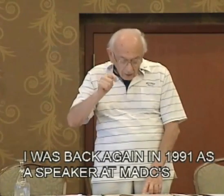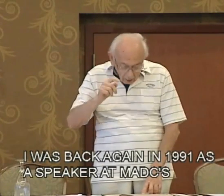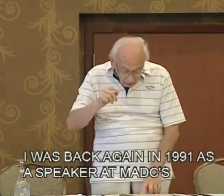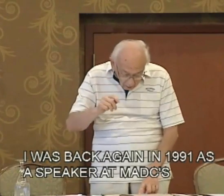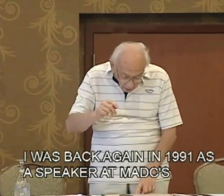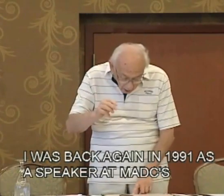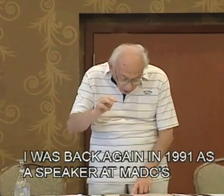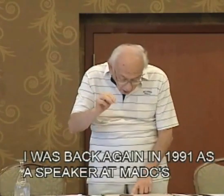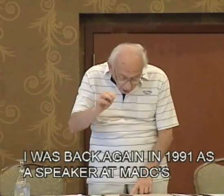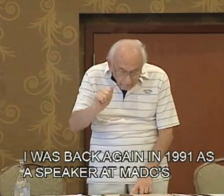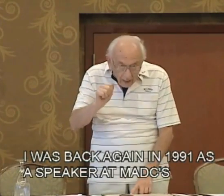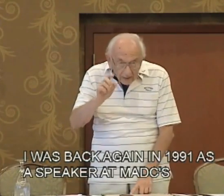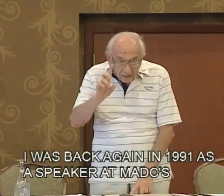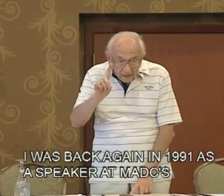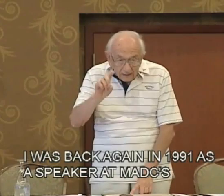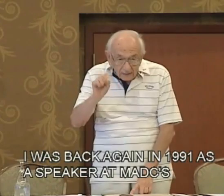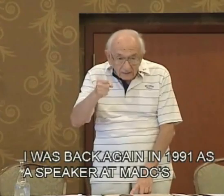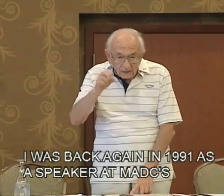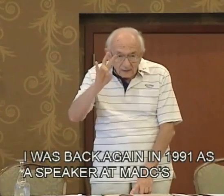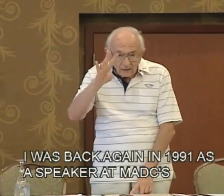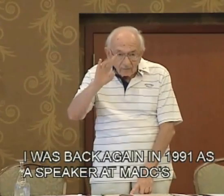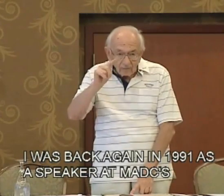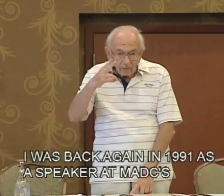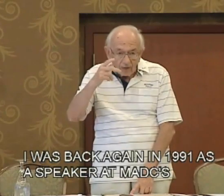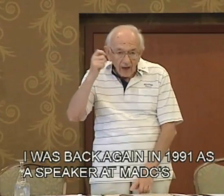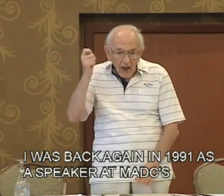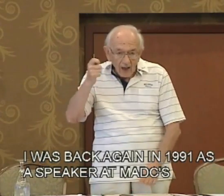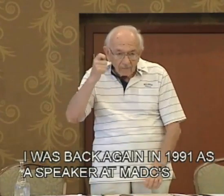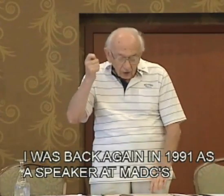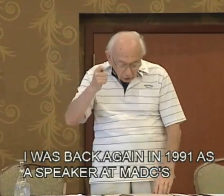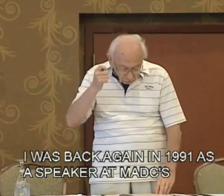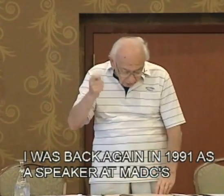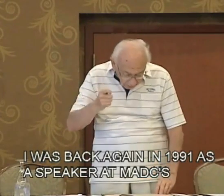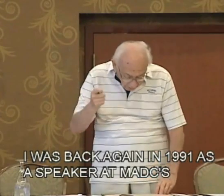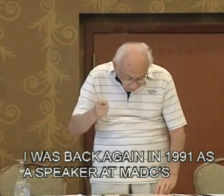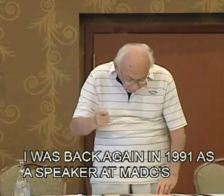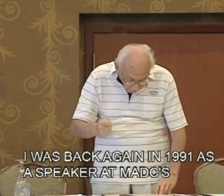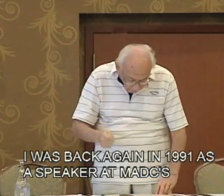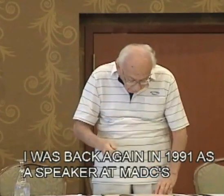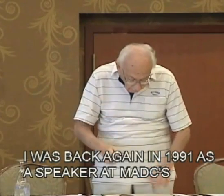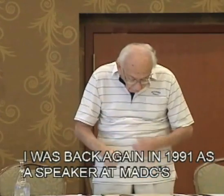a speaker at the MADC 75th anniversary